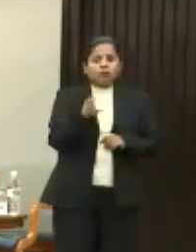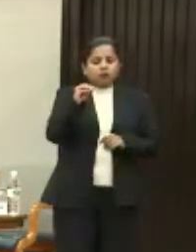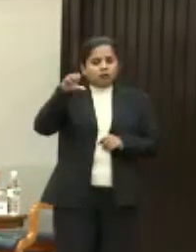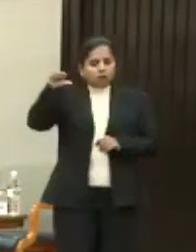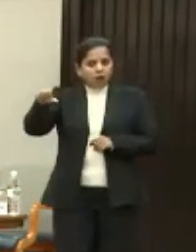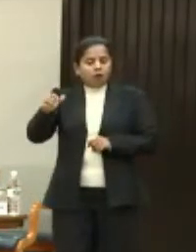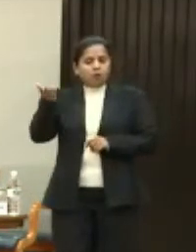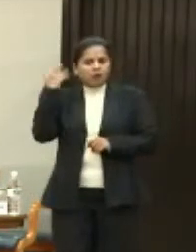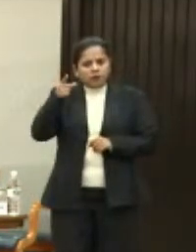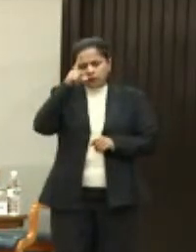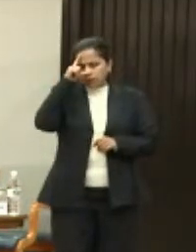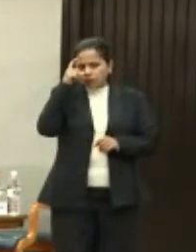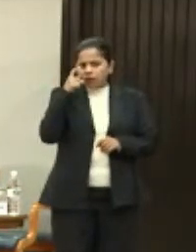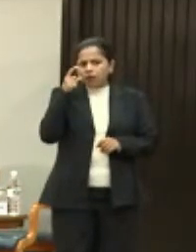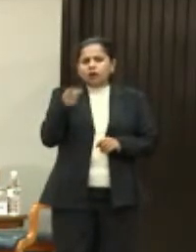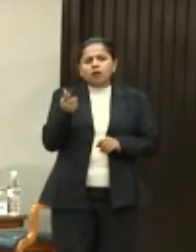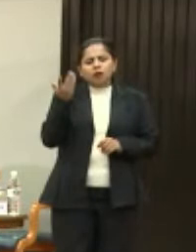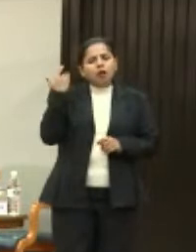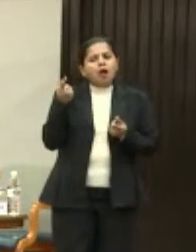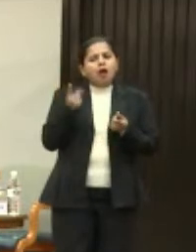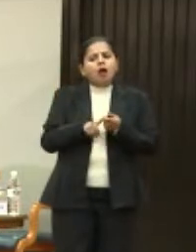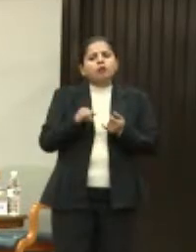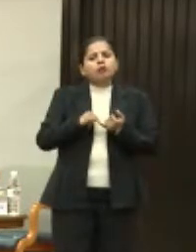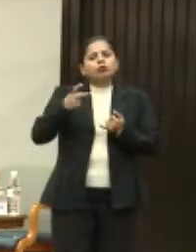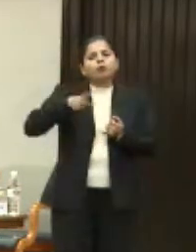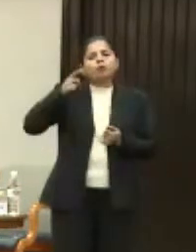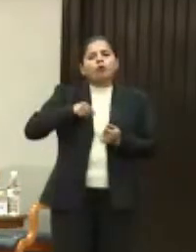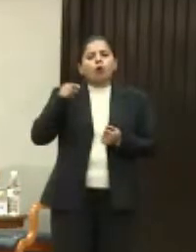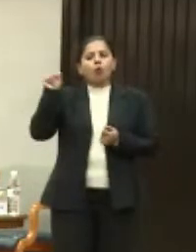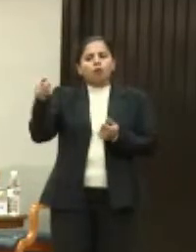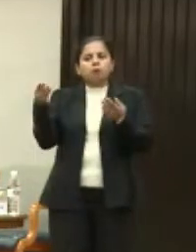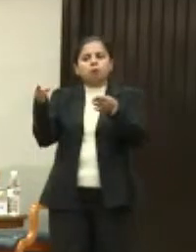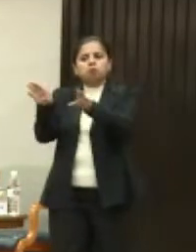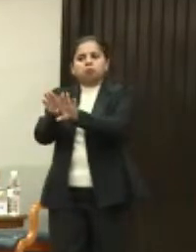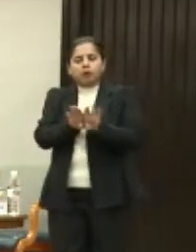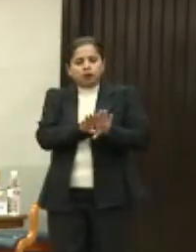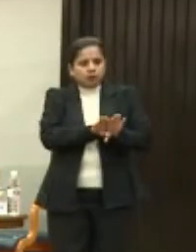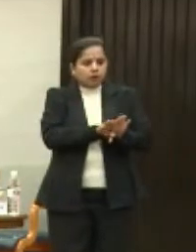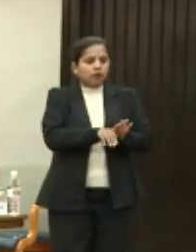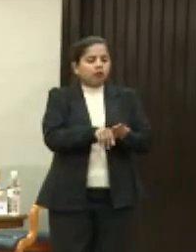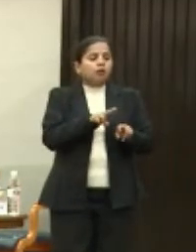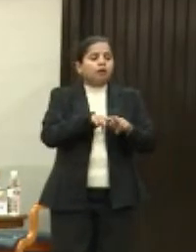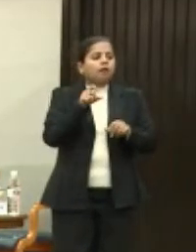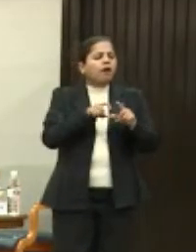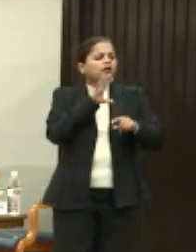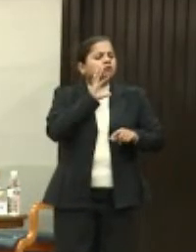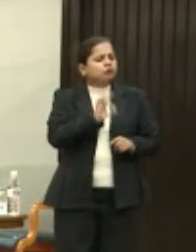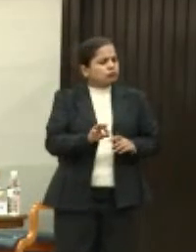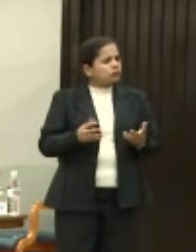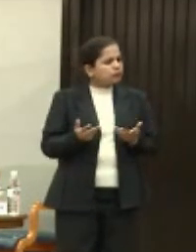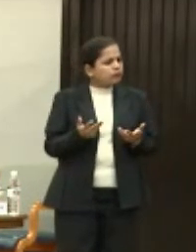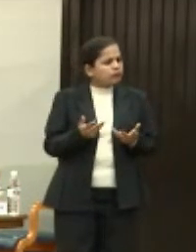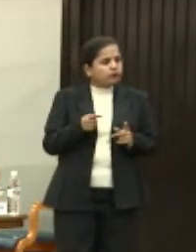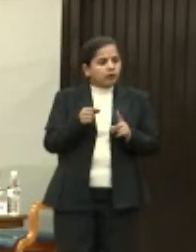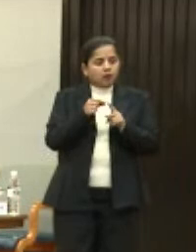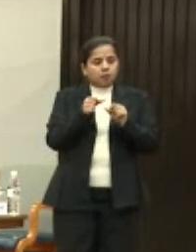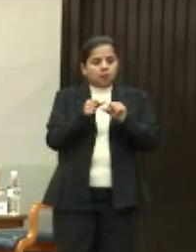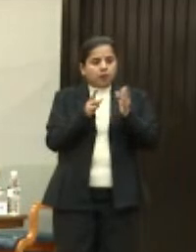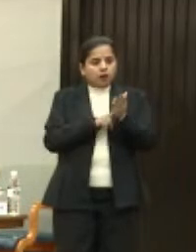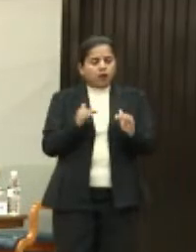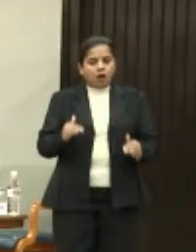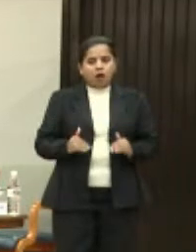1909. So think of the vacations of the Supreme Court. Think of the fact that Patna High